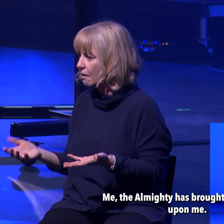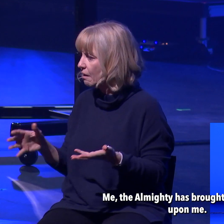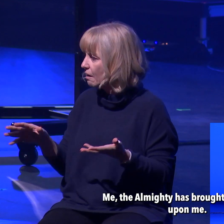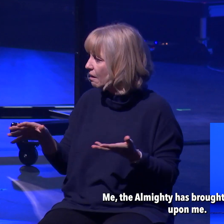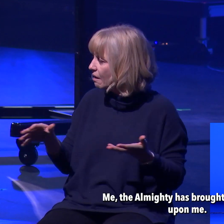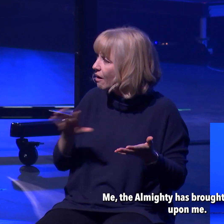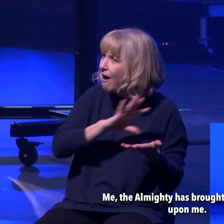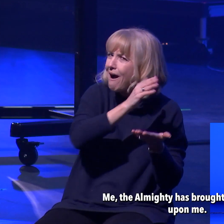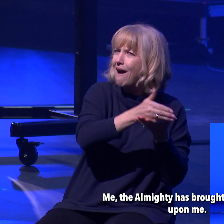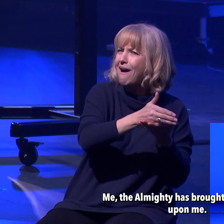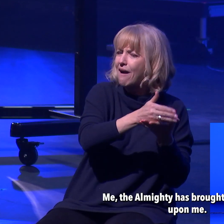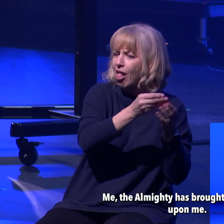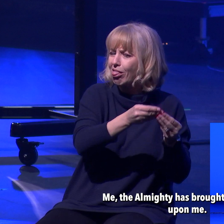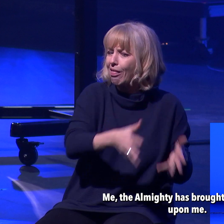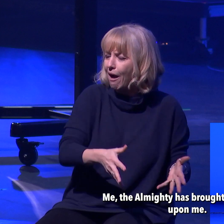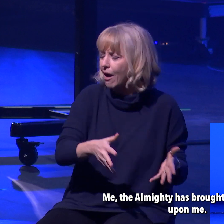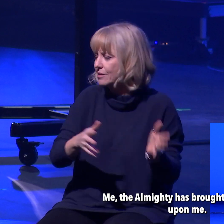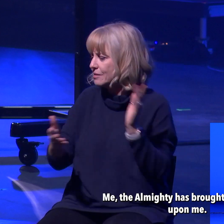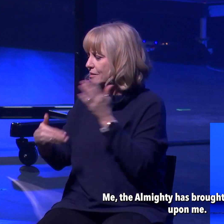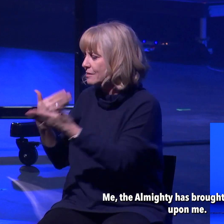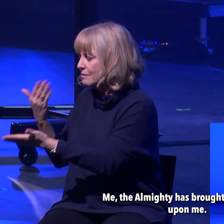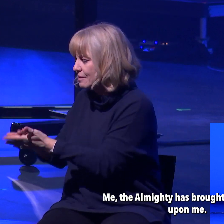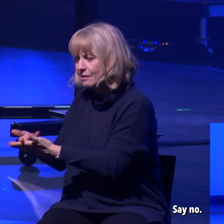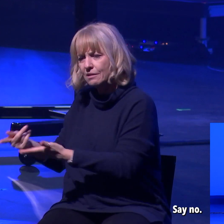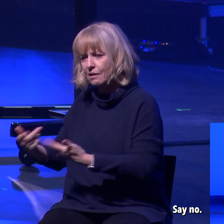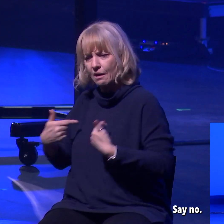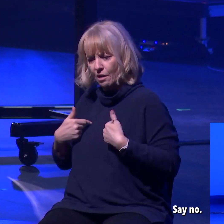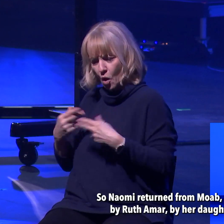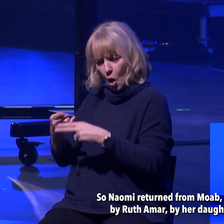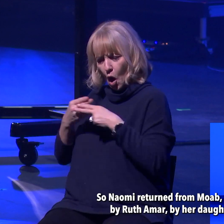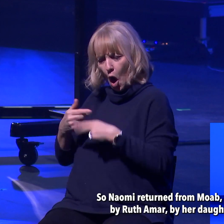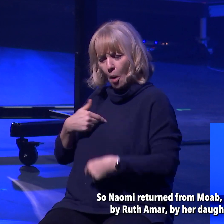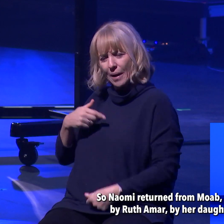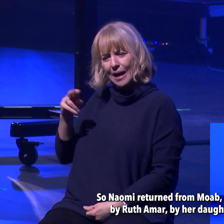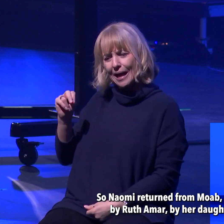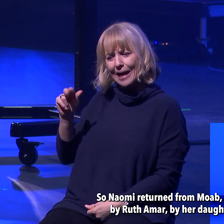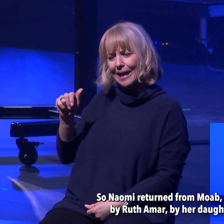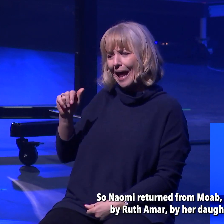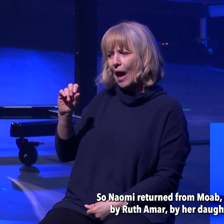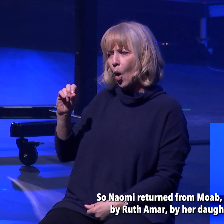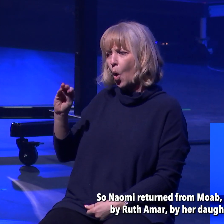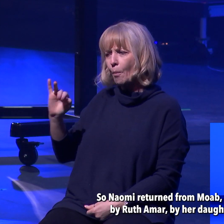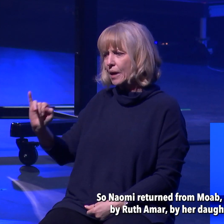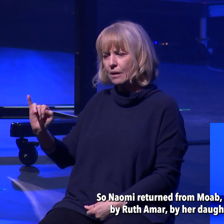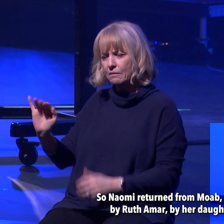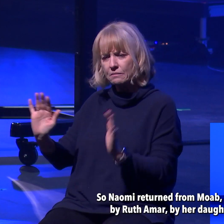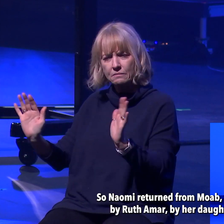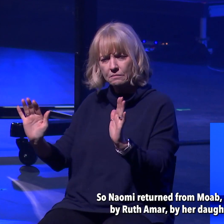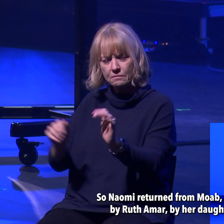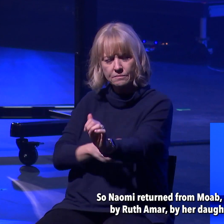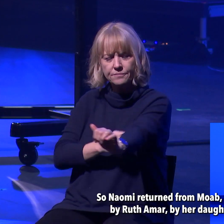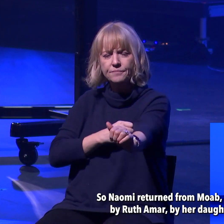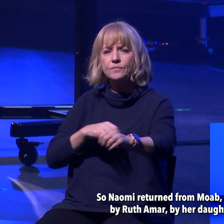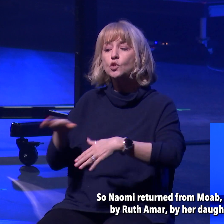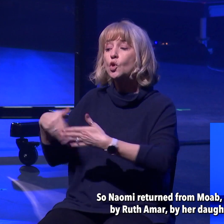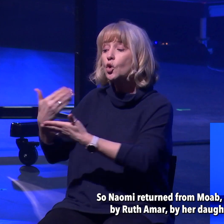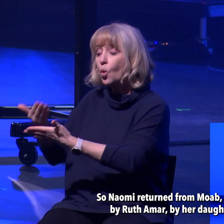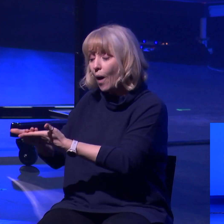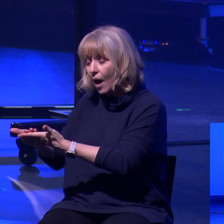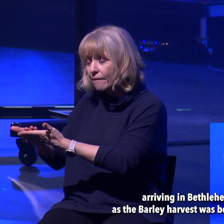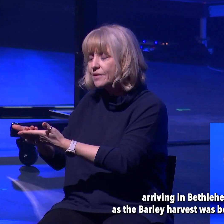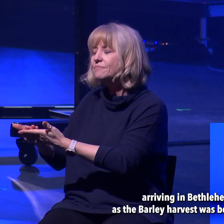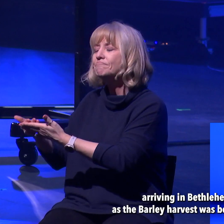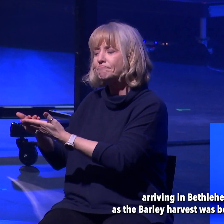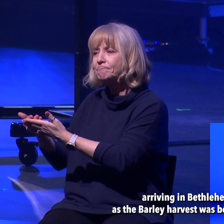Almighty has brought misfortune upon me." So Naomi returned from Moab, accompanied by Ruth the Moabite, her